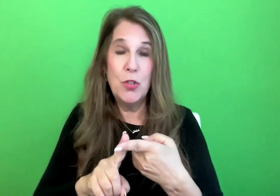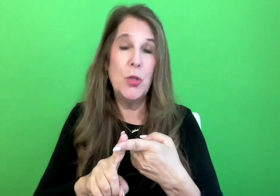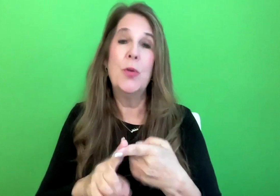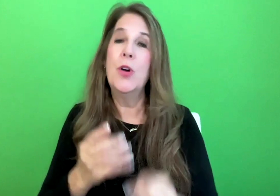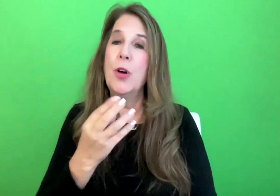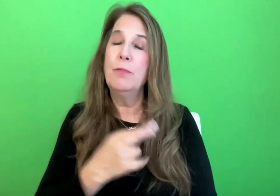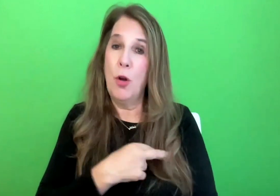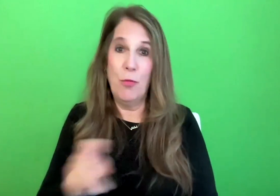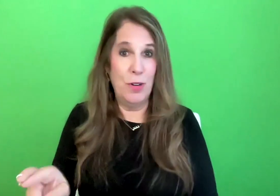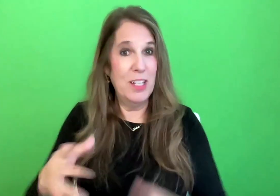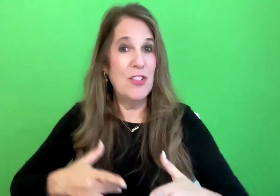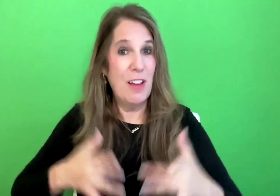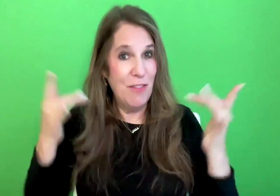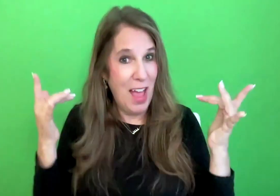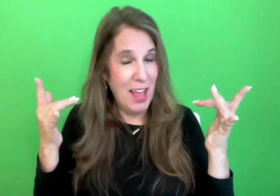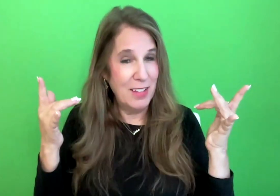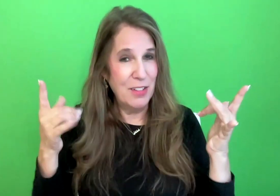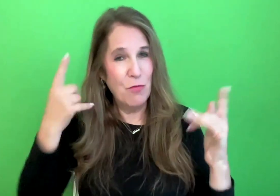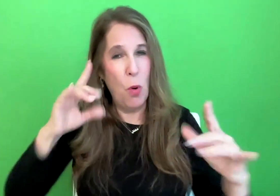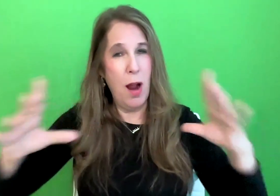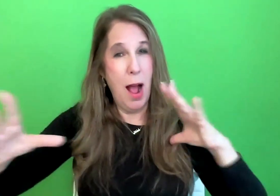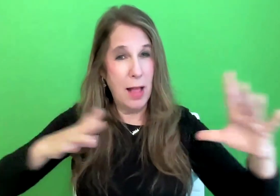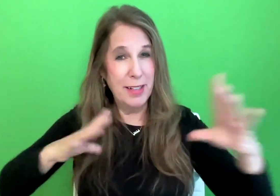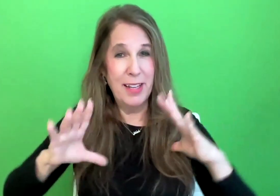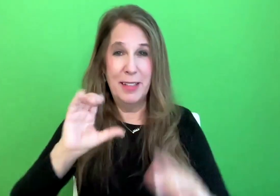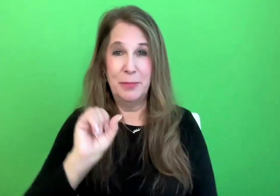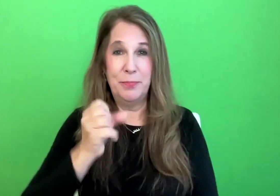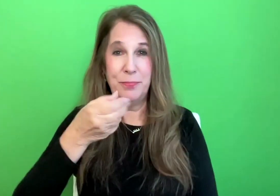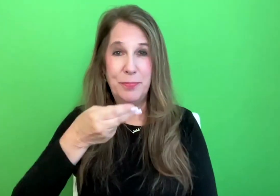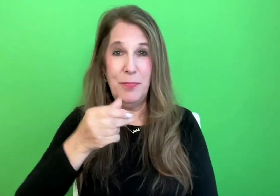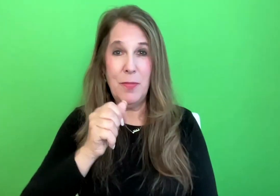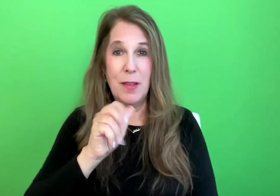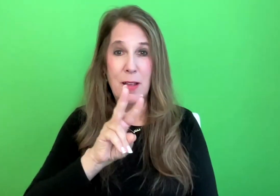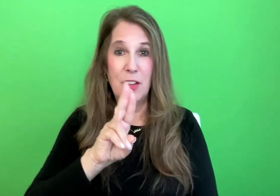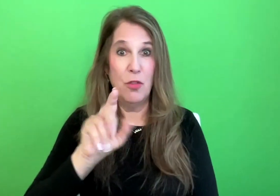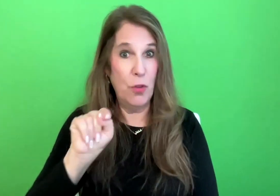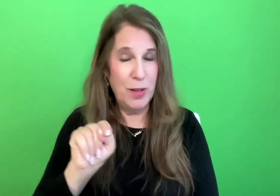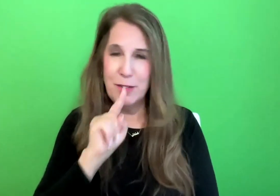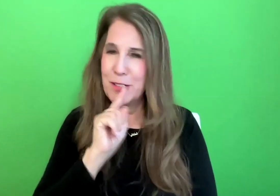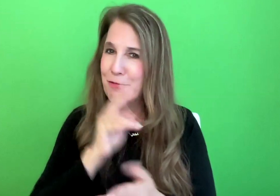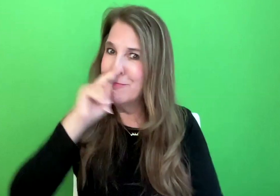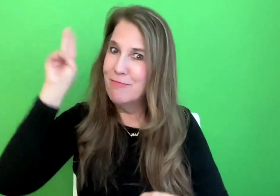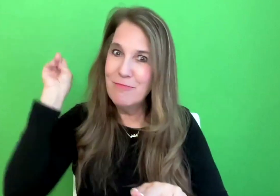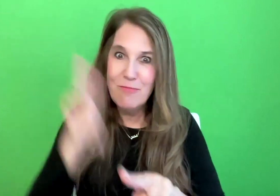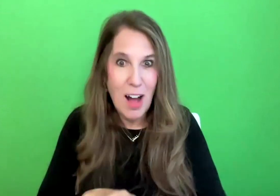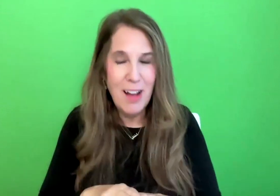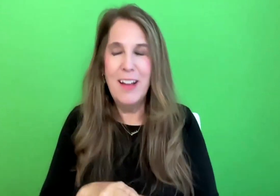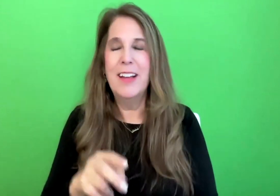and delightful Shavuot Family Day event. I left very open to discovering more, and when